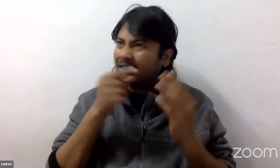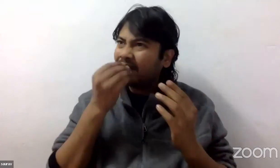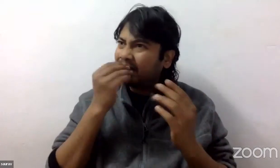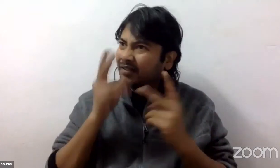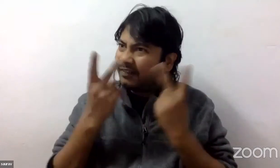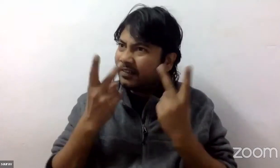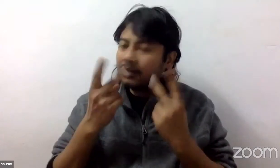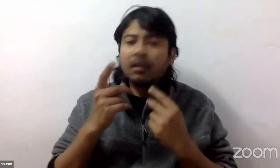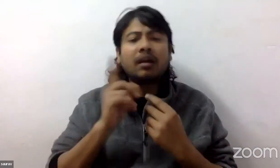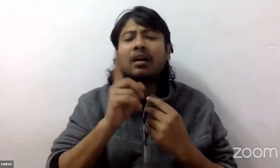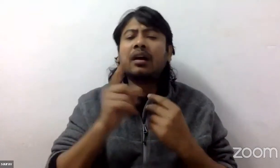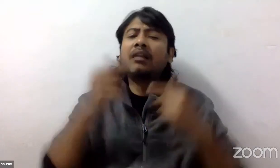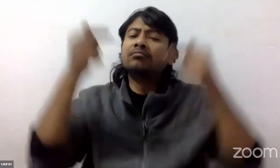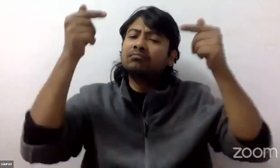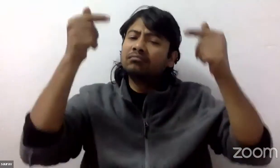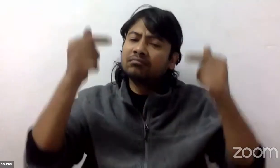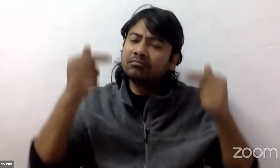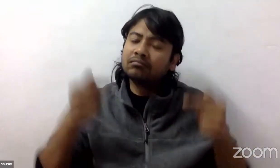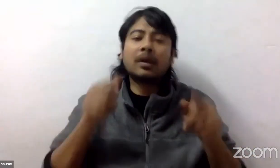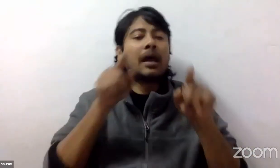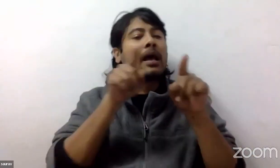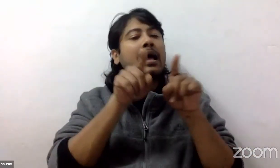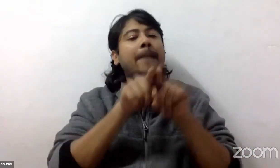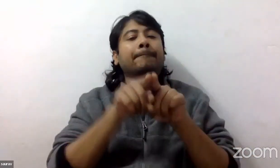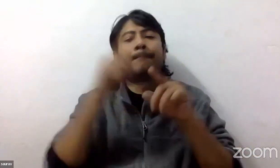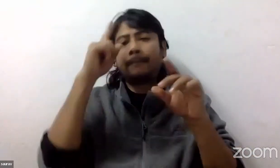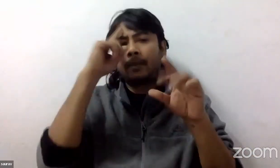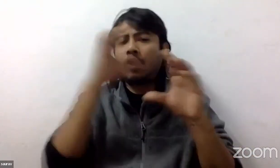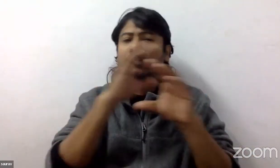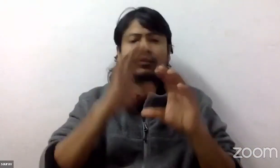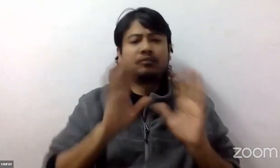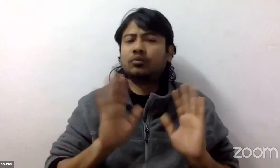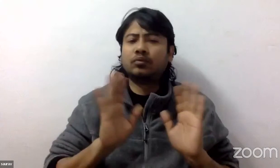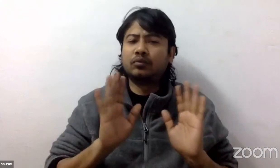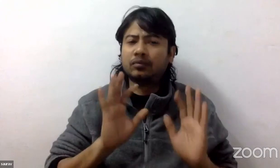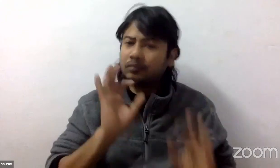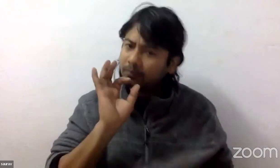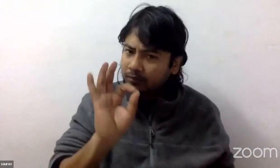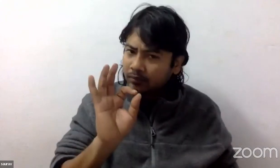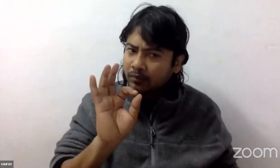more. That should be the basic principle of observing Ekadashi.